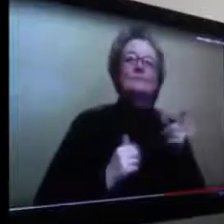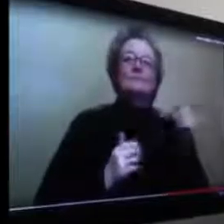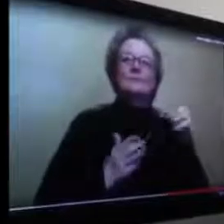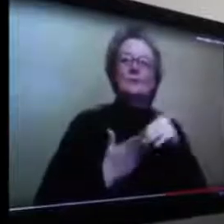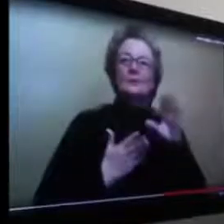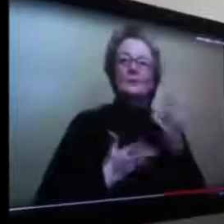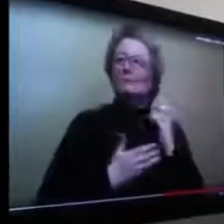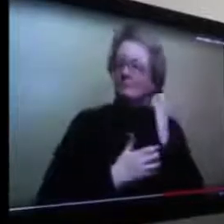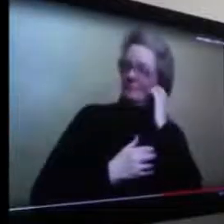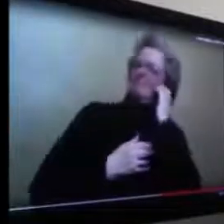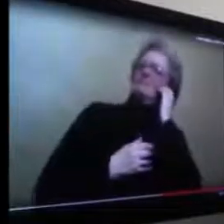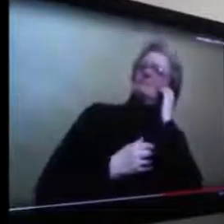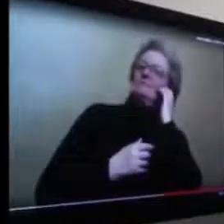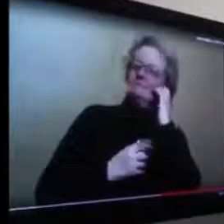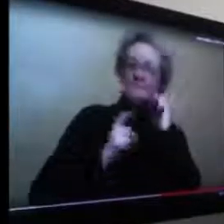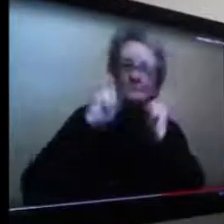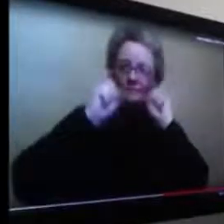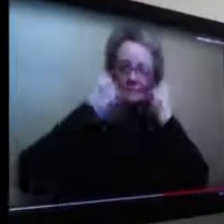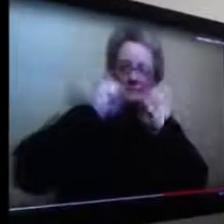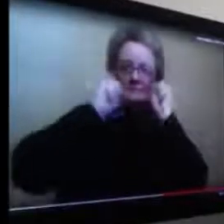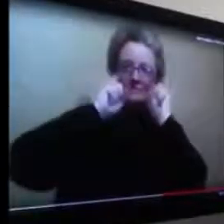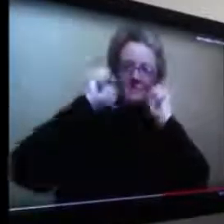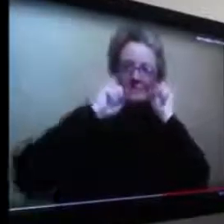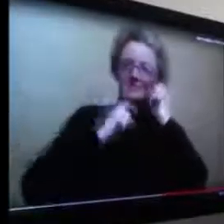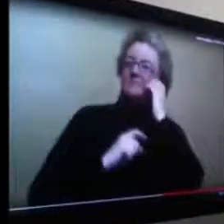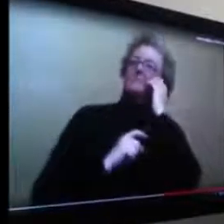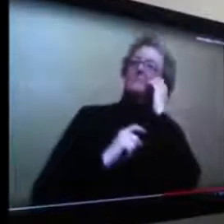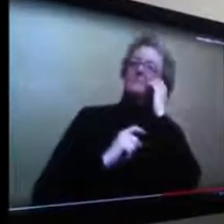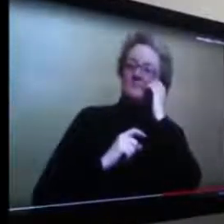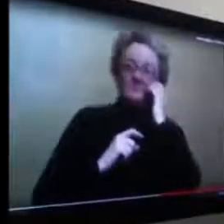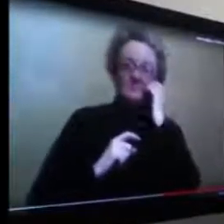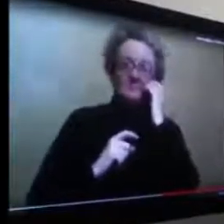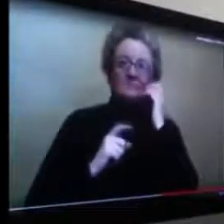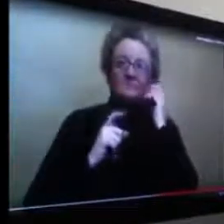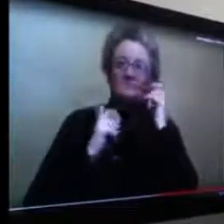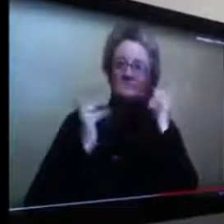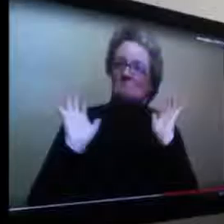because that would respect the deaf space that's here as opposed to using the voice.